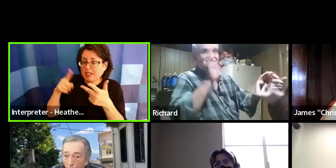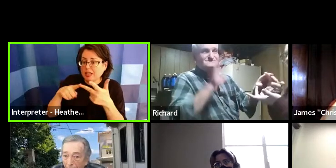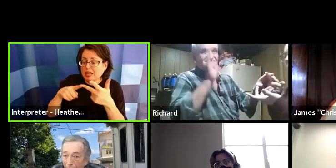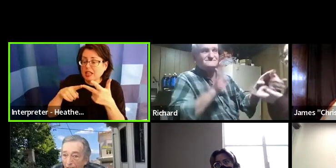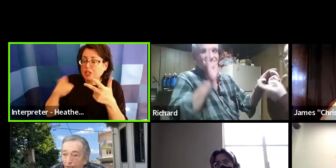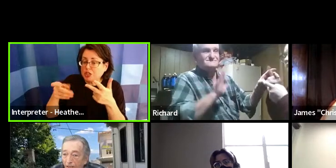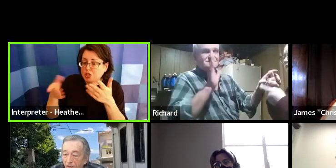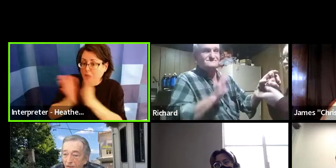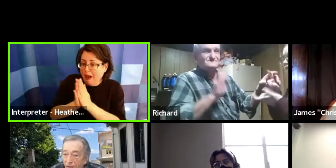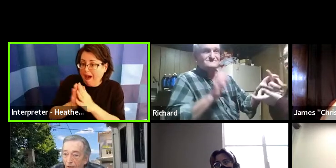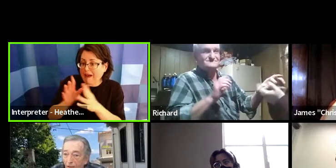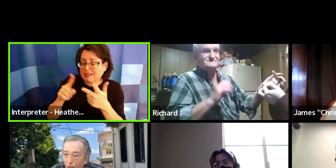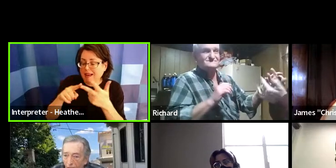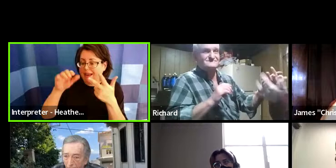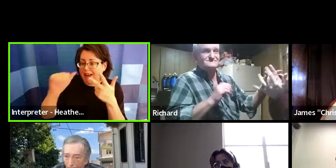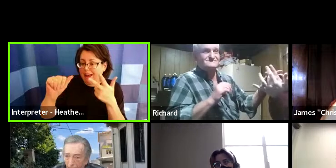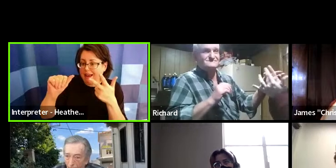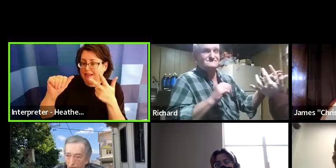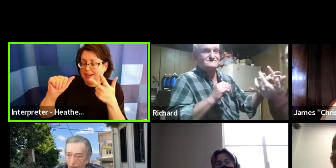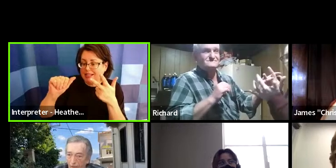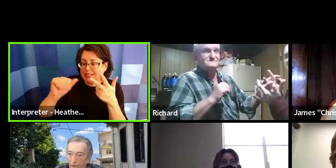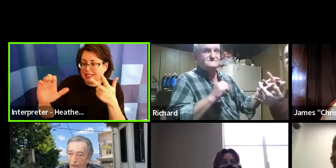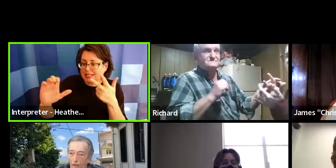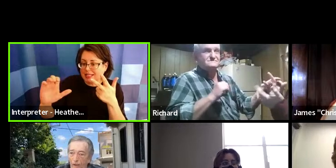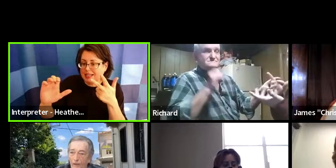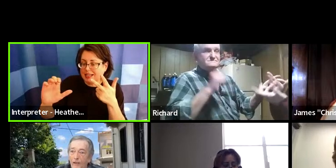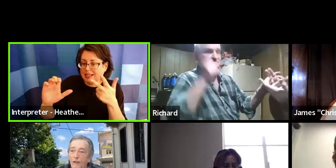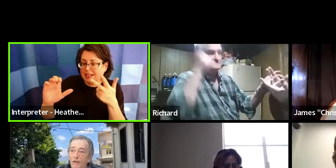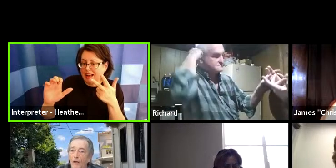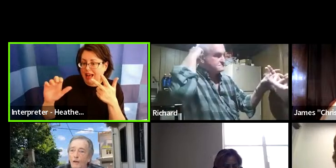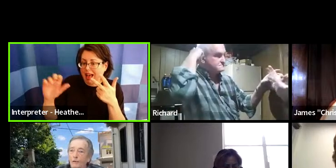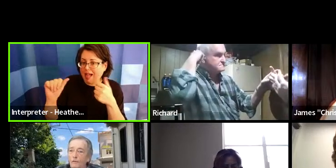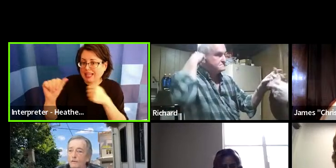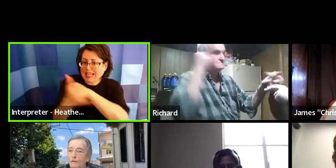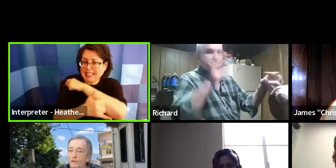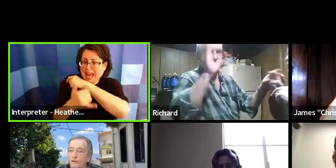the AC Allegheny County